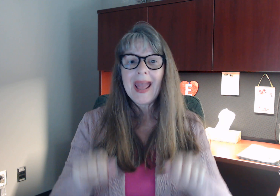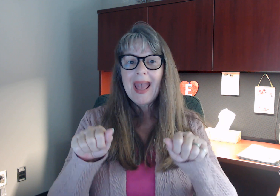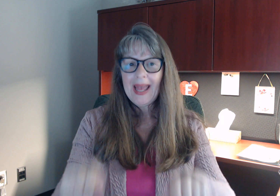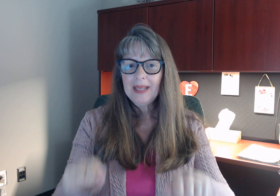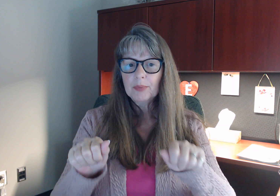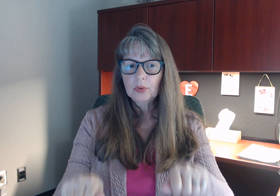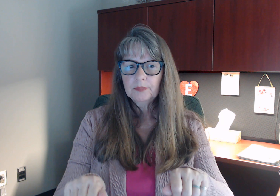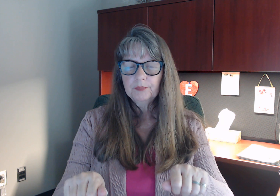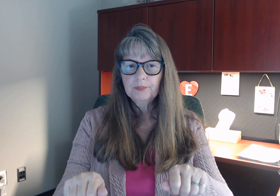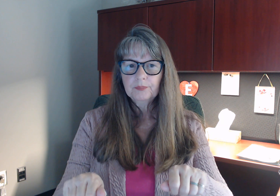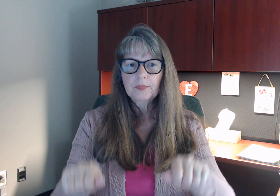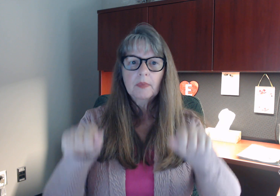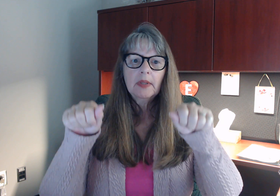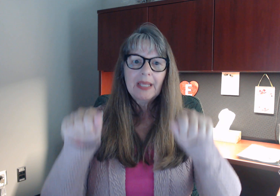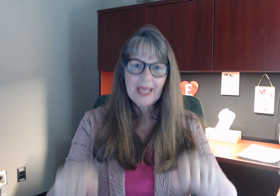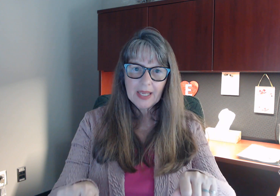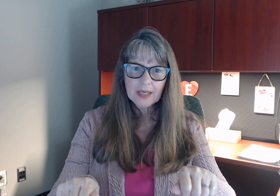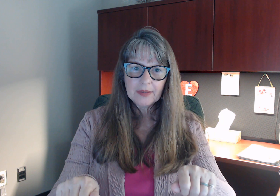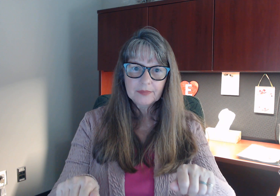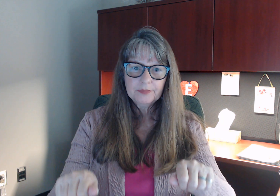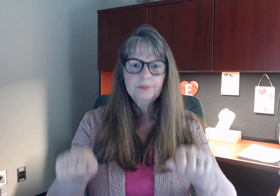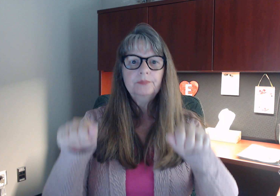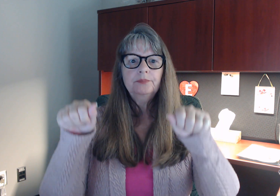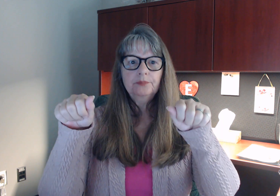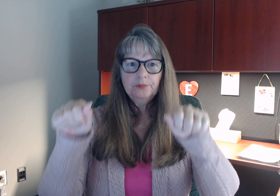it. Able, can.